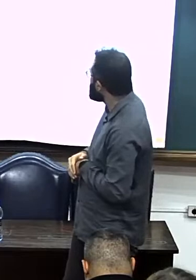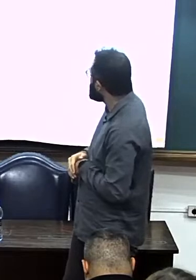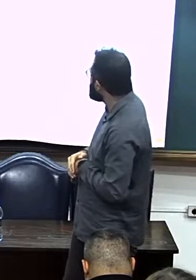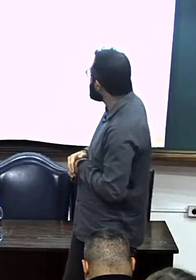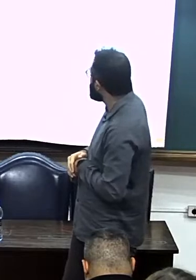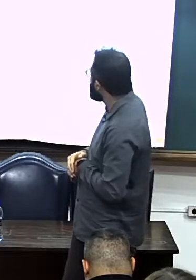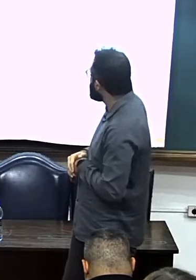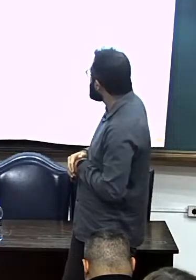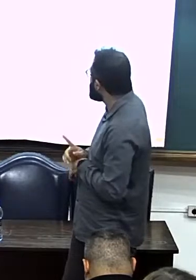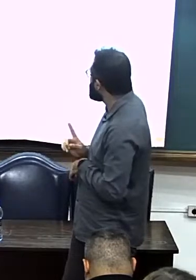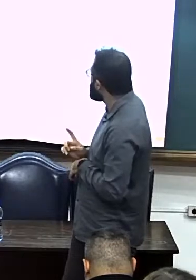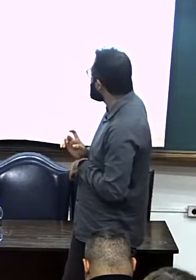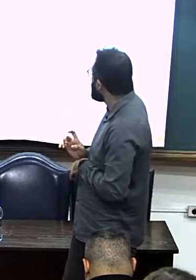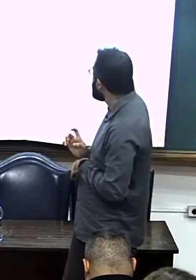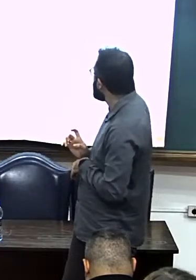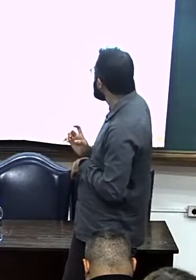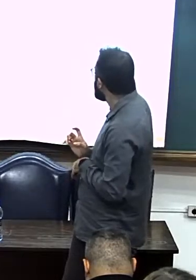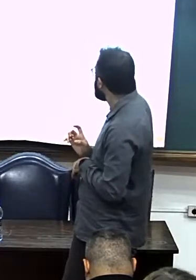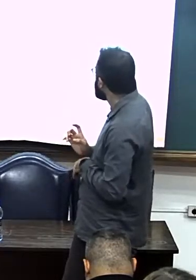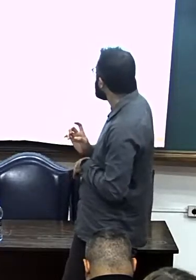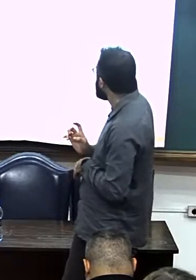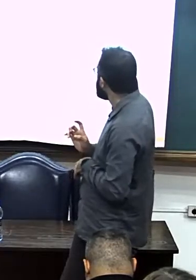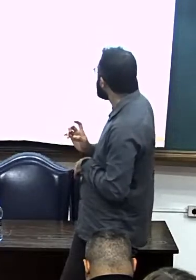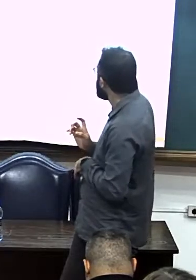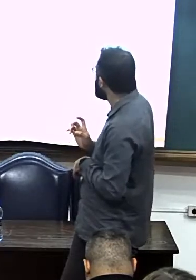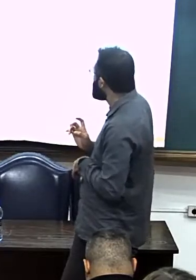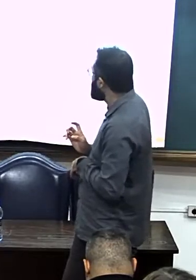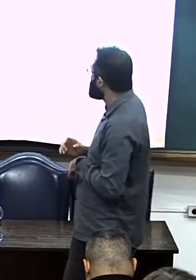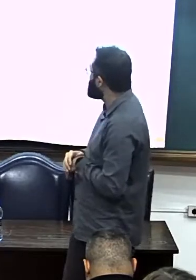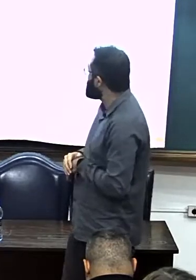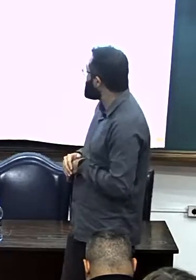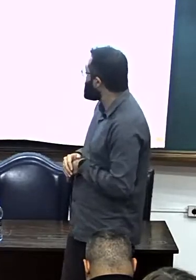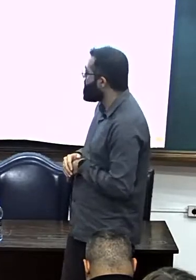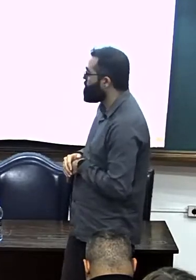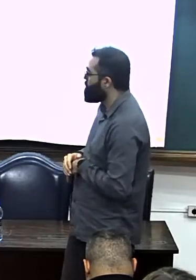gente tem o, a,